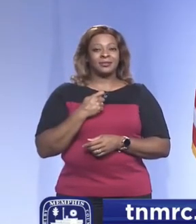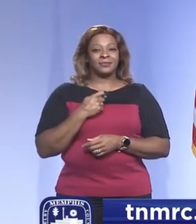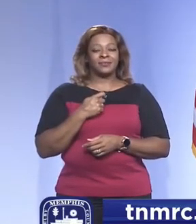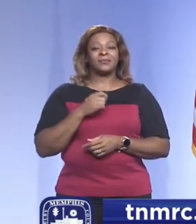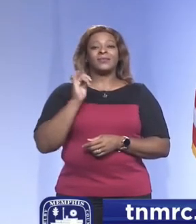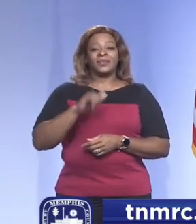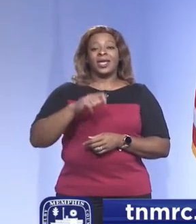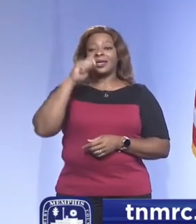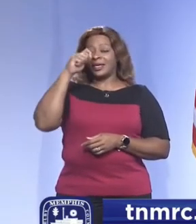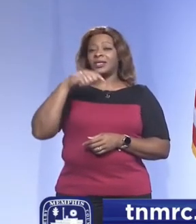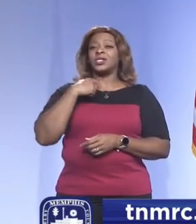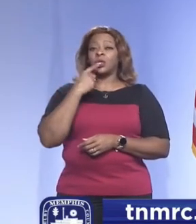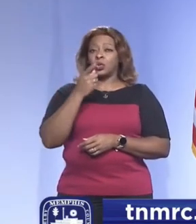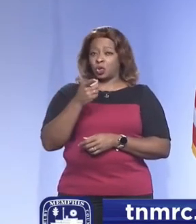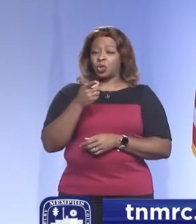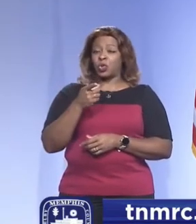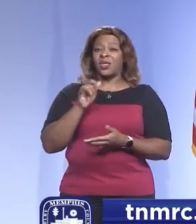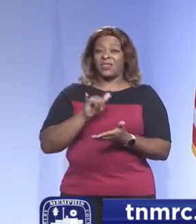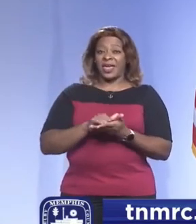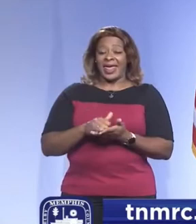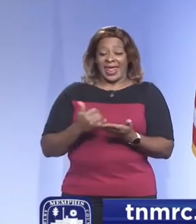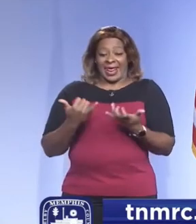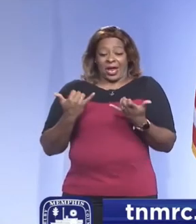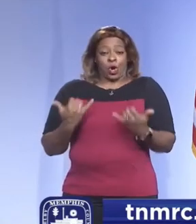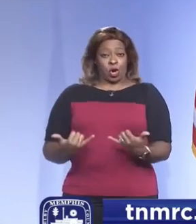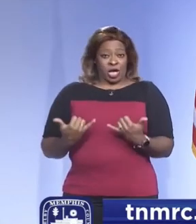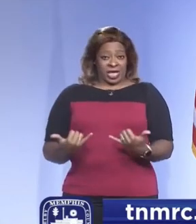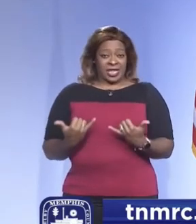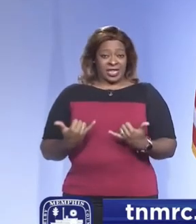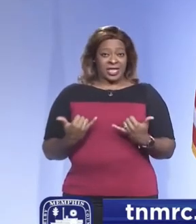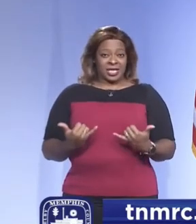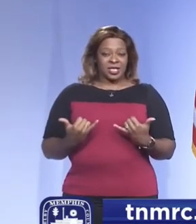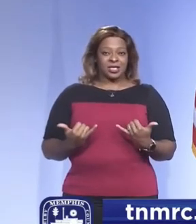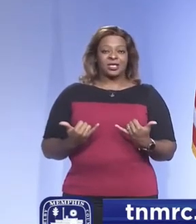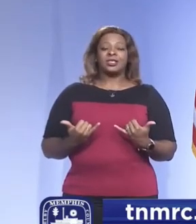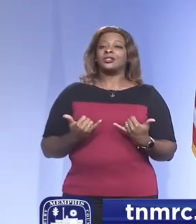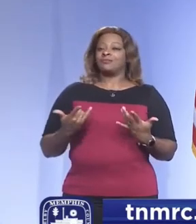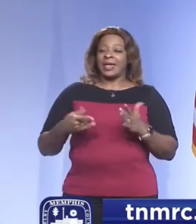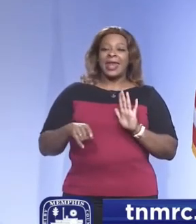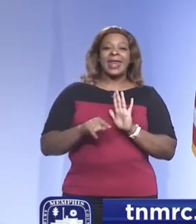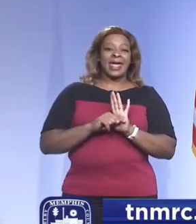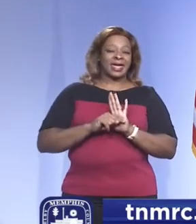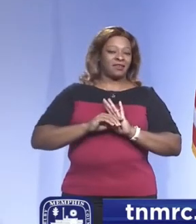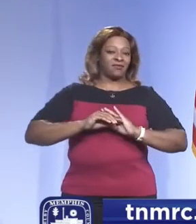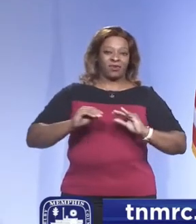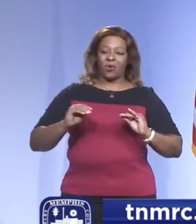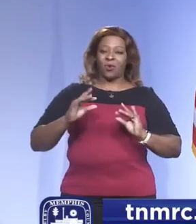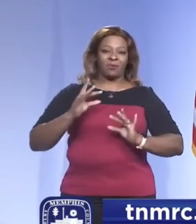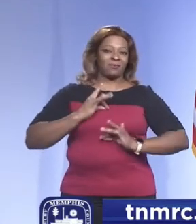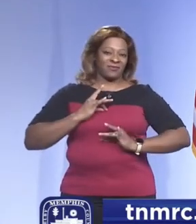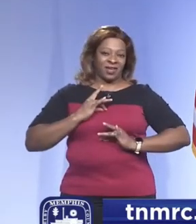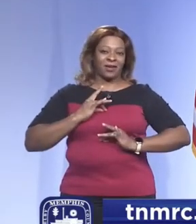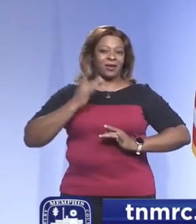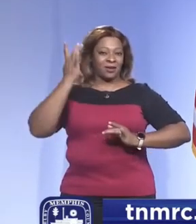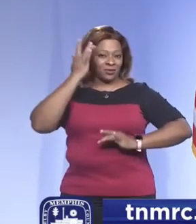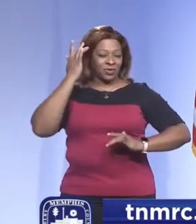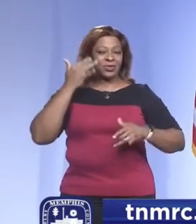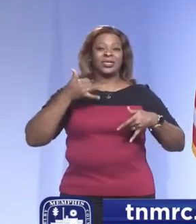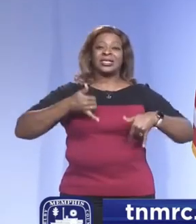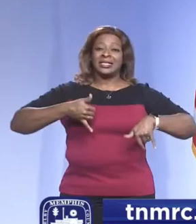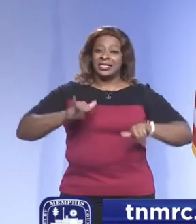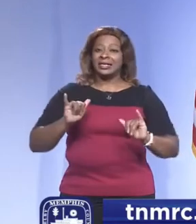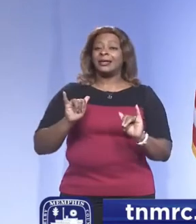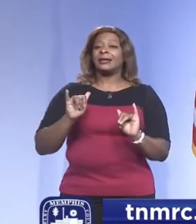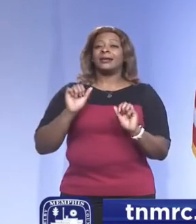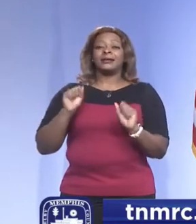that test simply tells you that at this time you are negative. You can still go